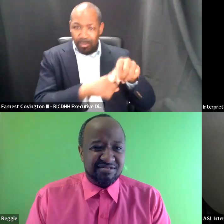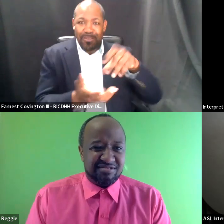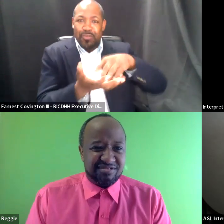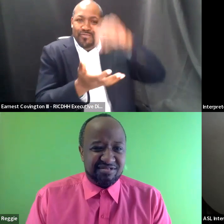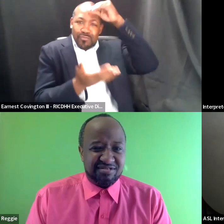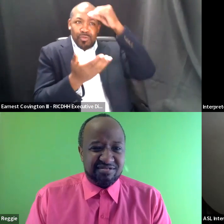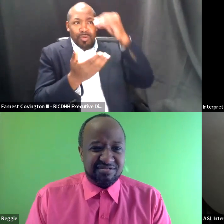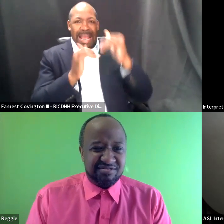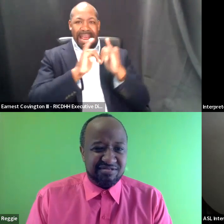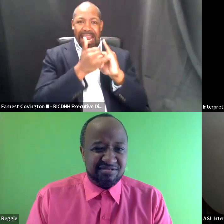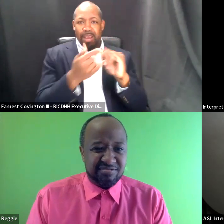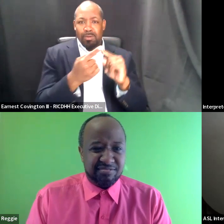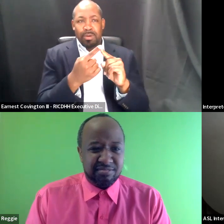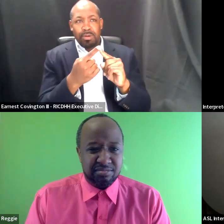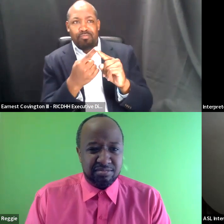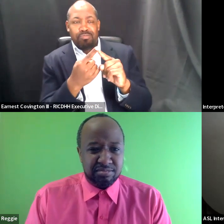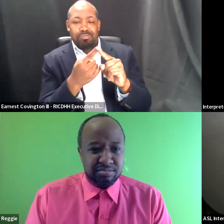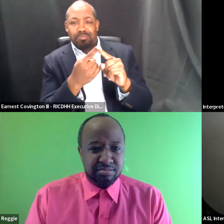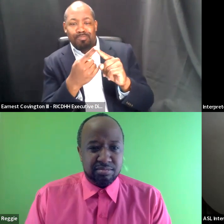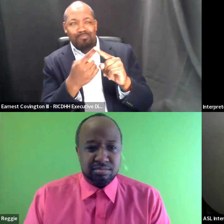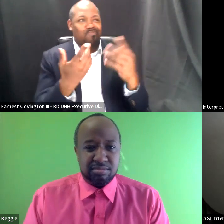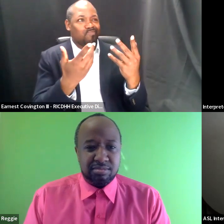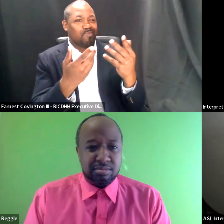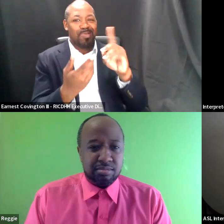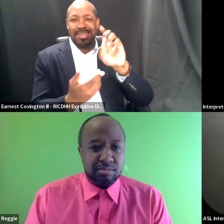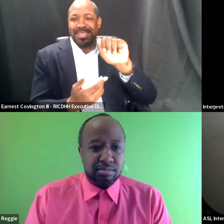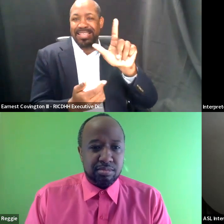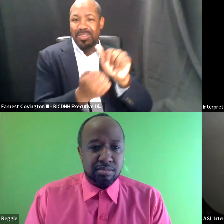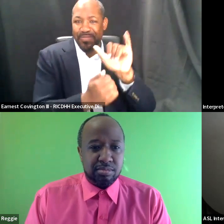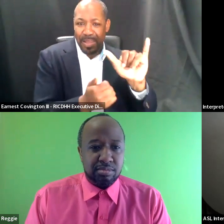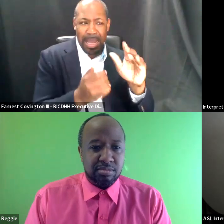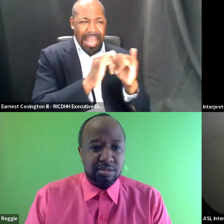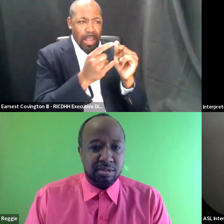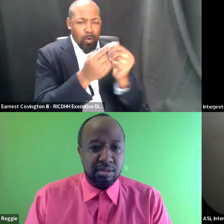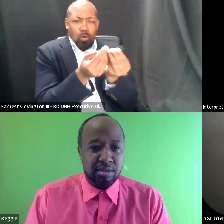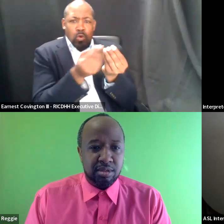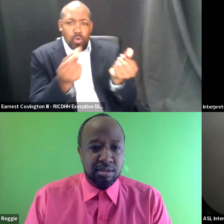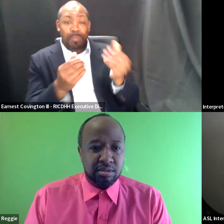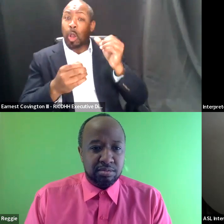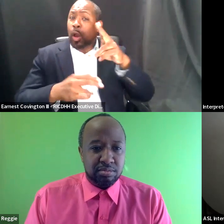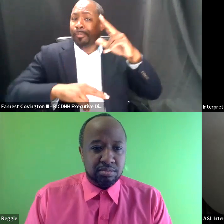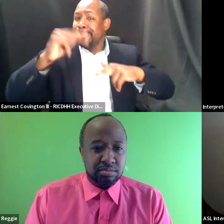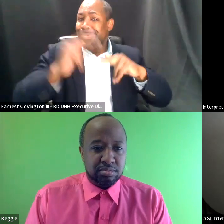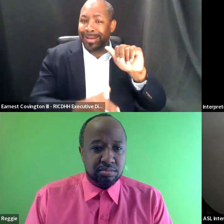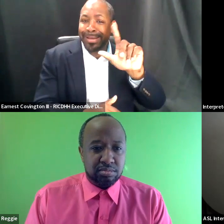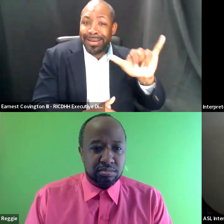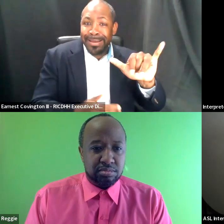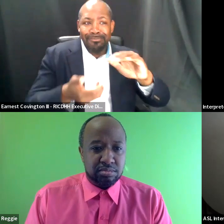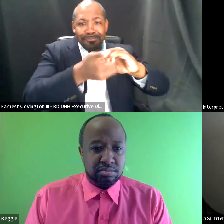You made a lot of good points. I like that you can't overcome it, right? It's more learning how to deal with